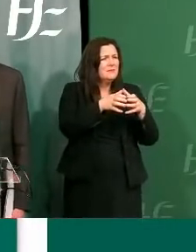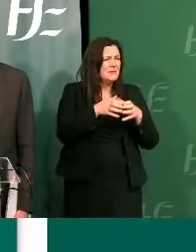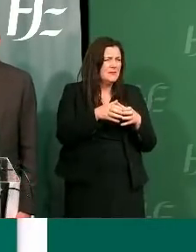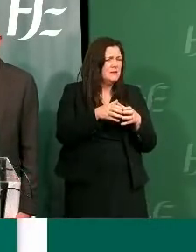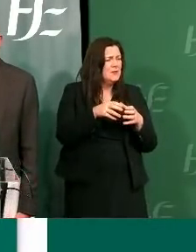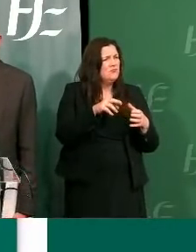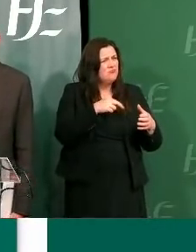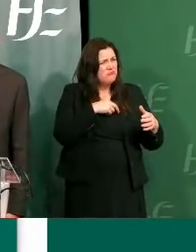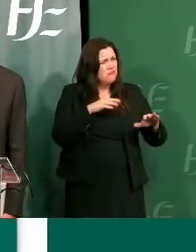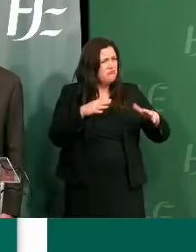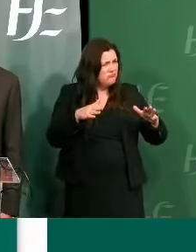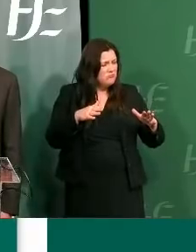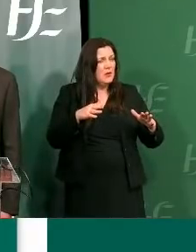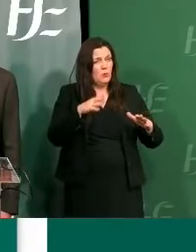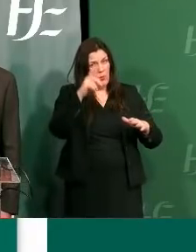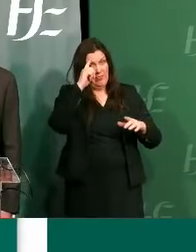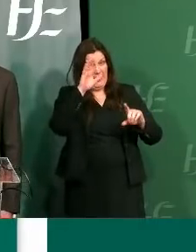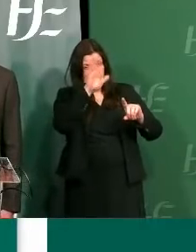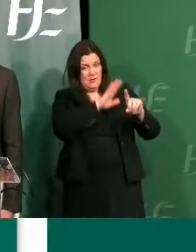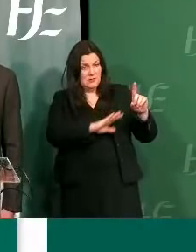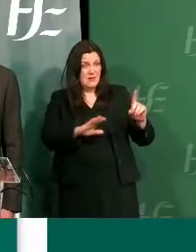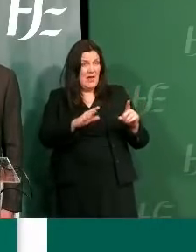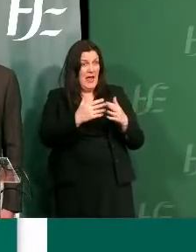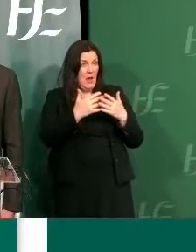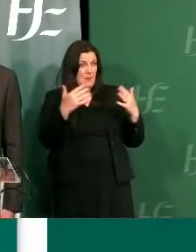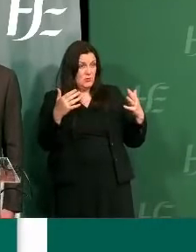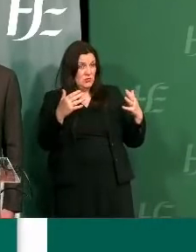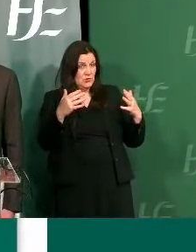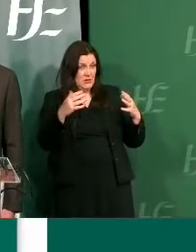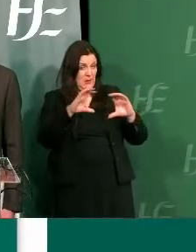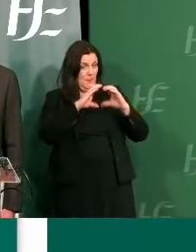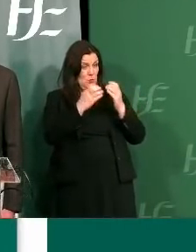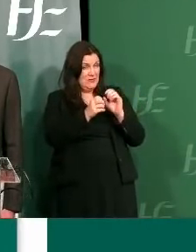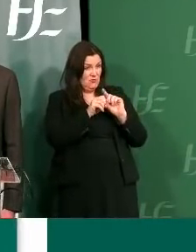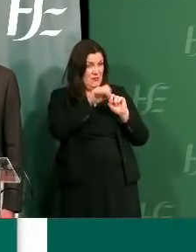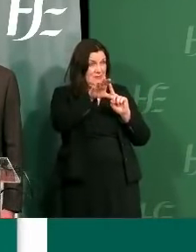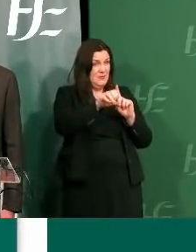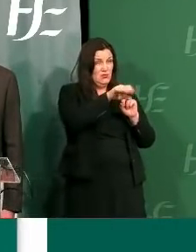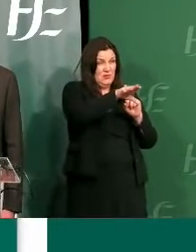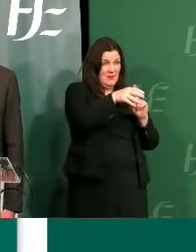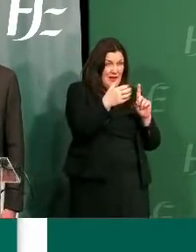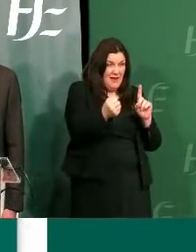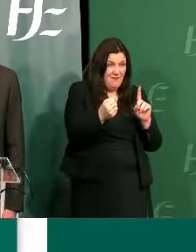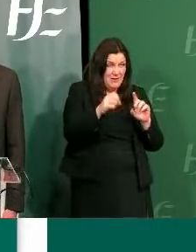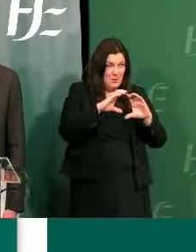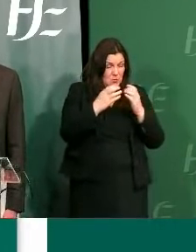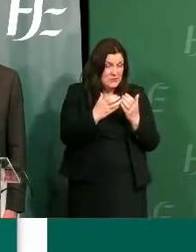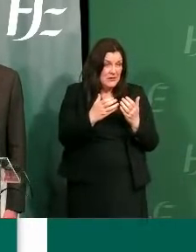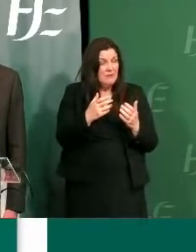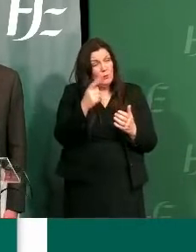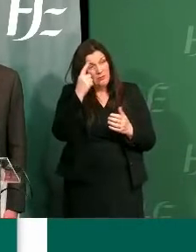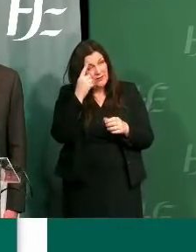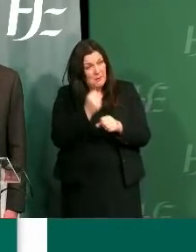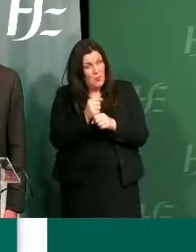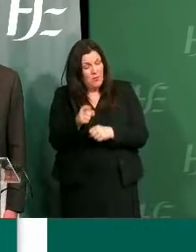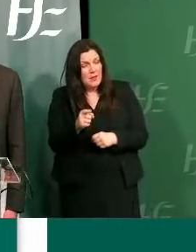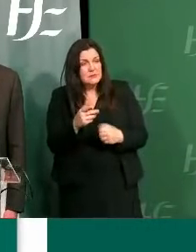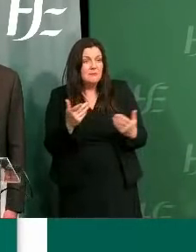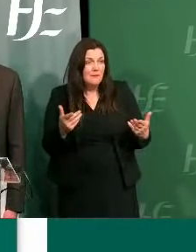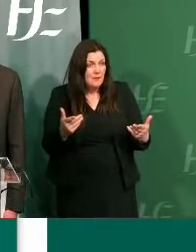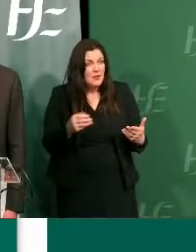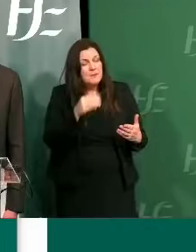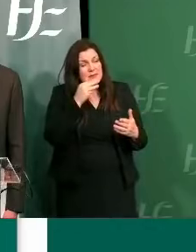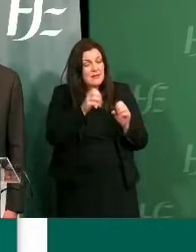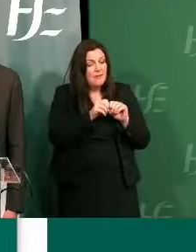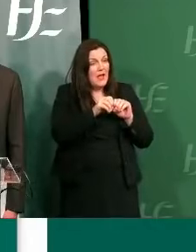relatively, when you consider the degree of cases in the community, the level of transmission in the community, the outbreaks